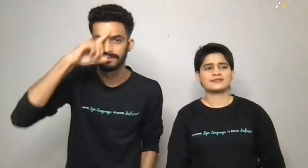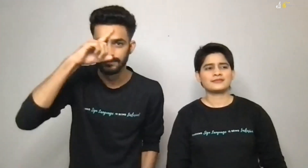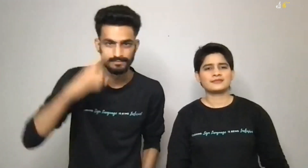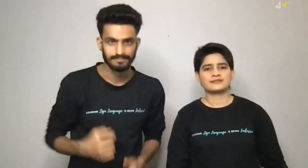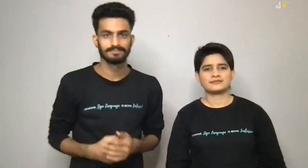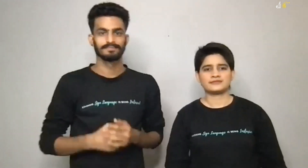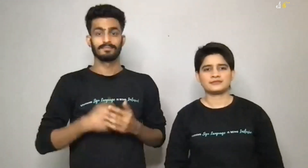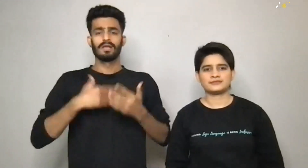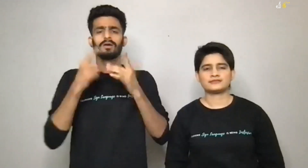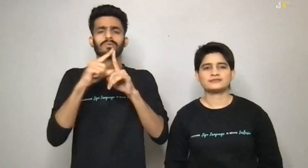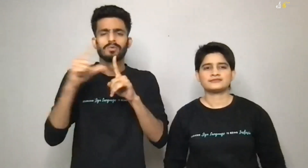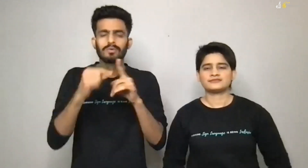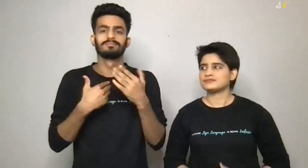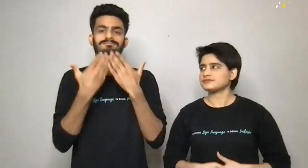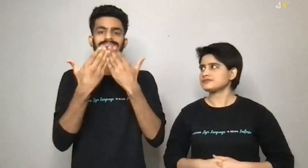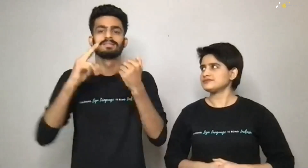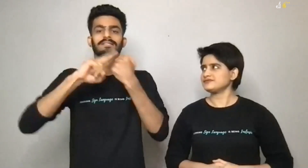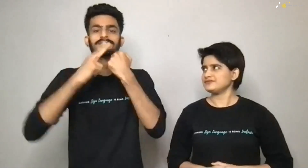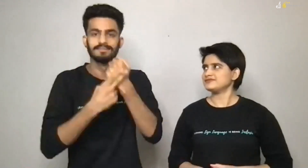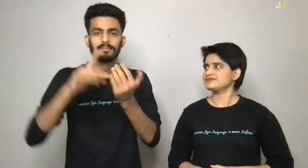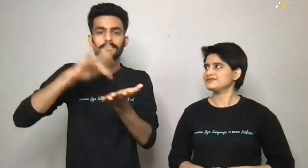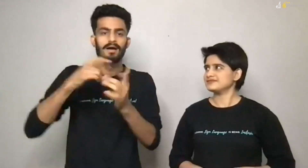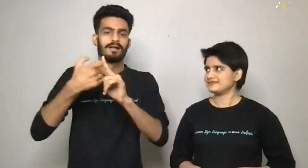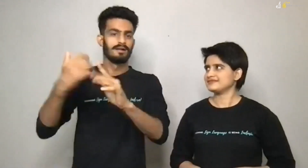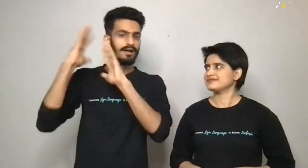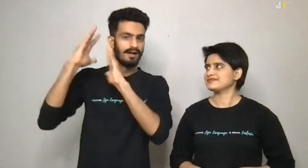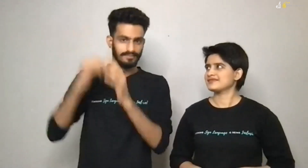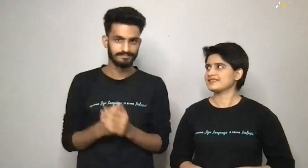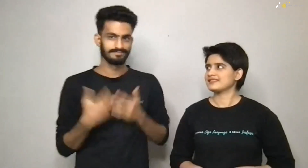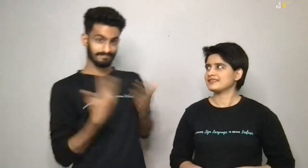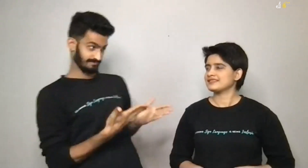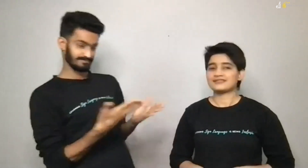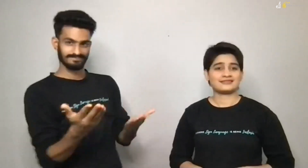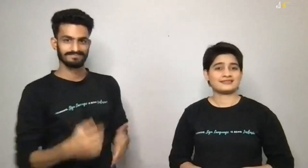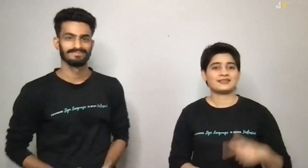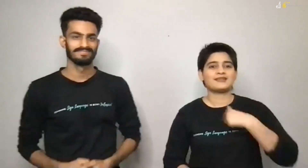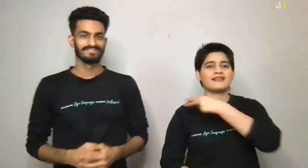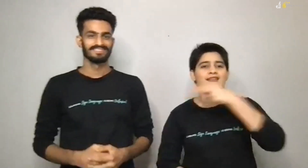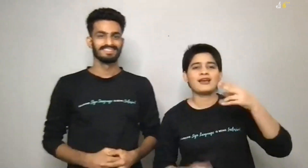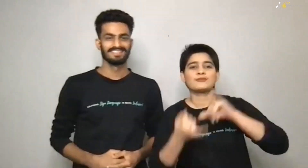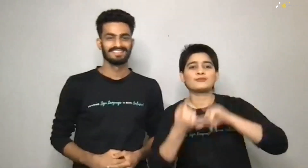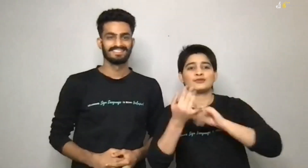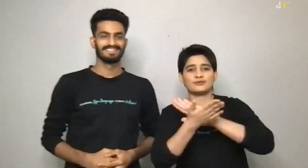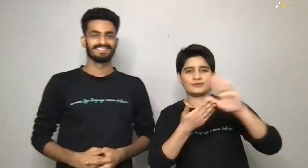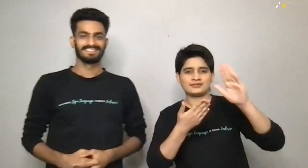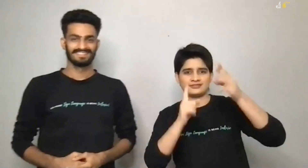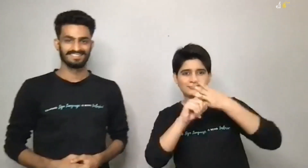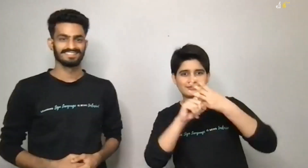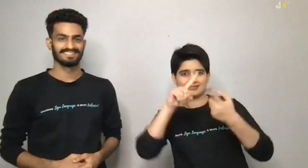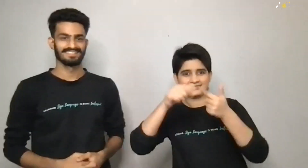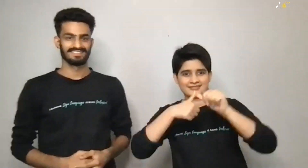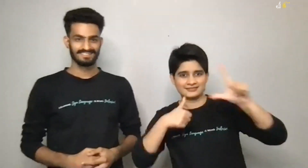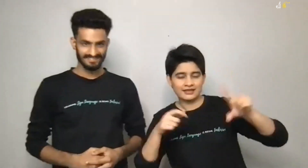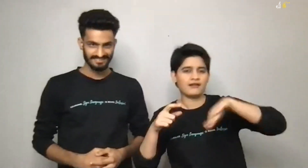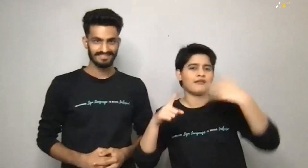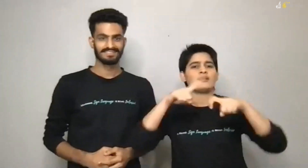Madhur Arora. This is my sign. And I have studying English Kerala.